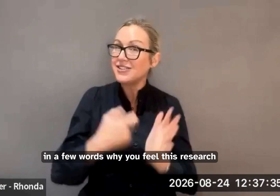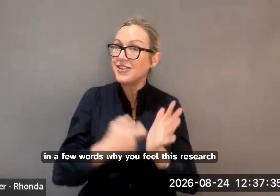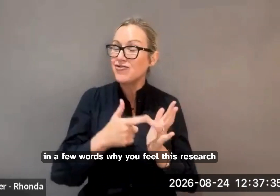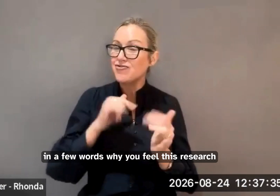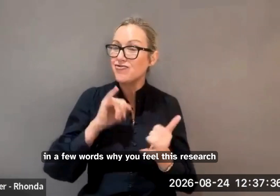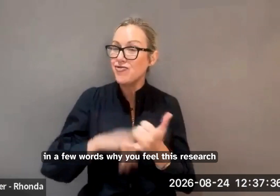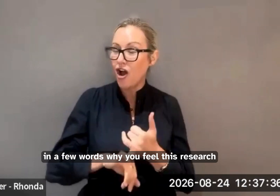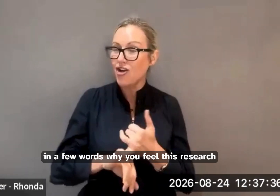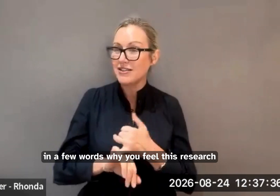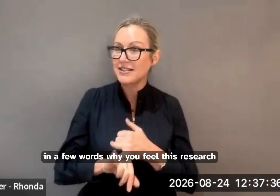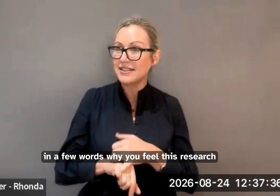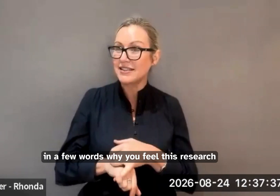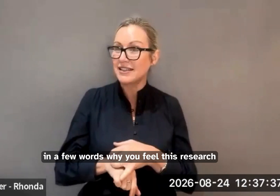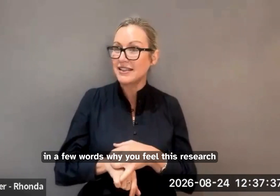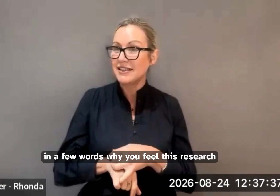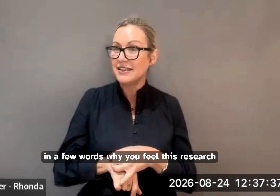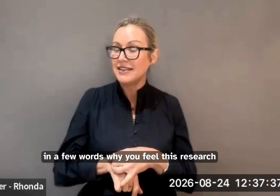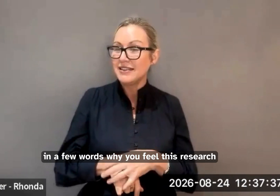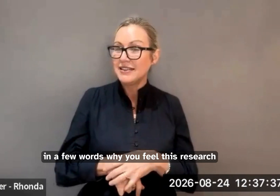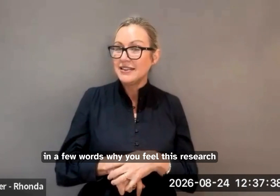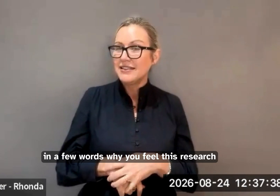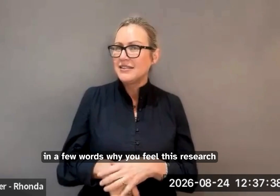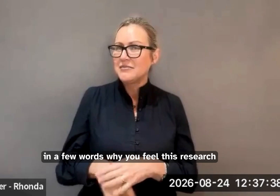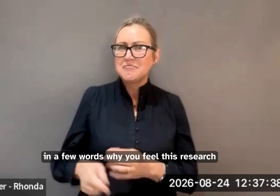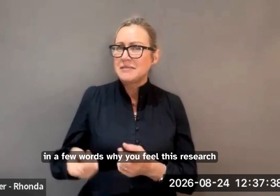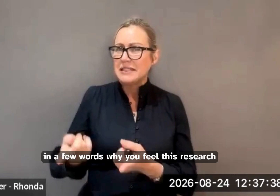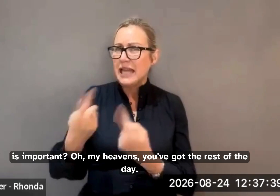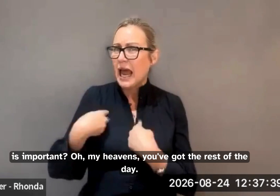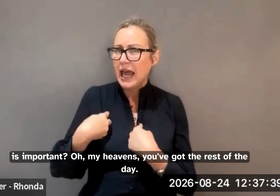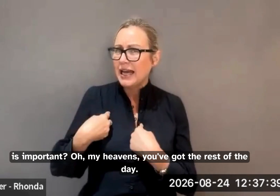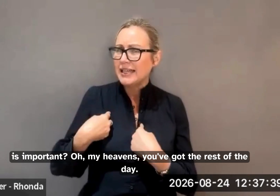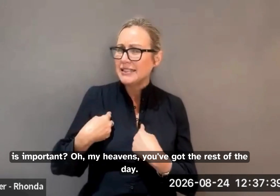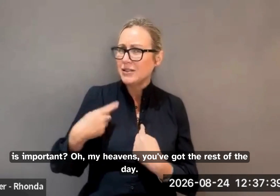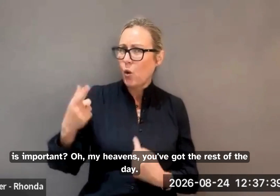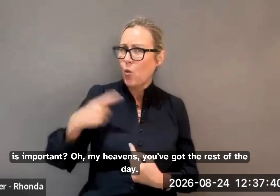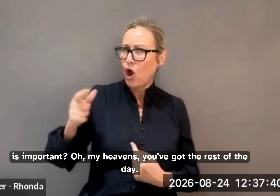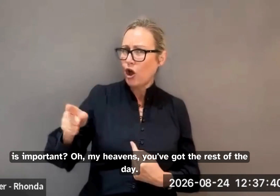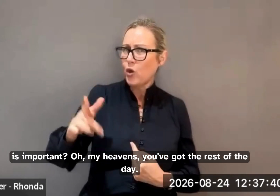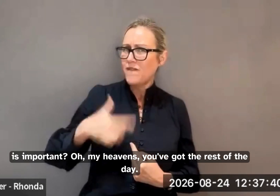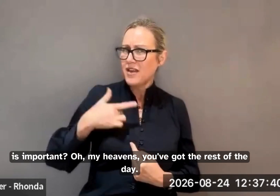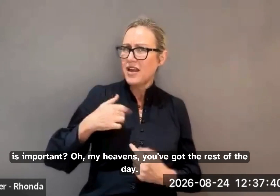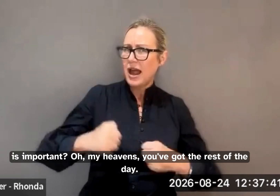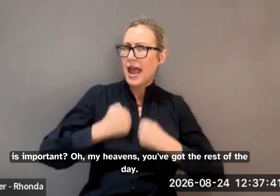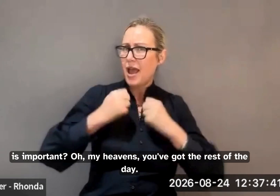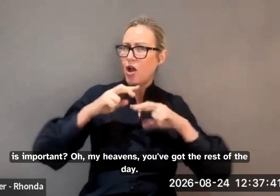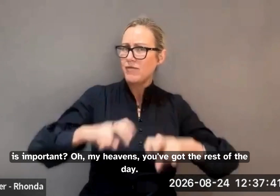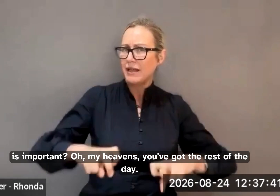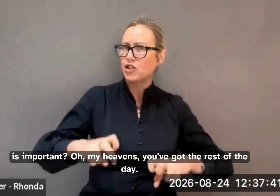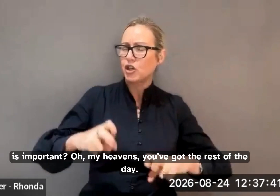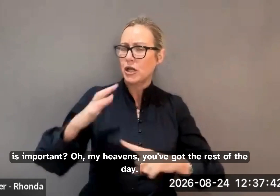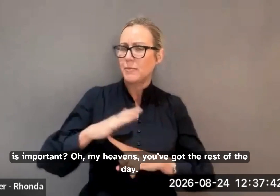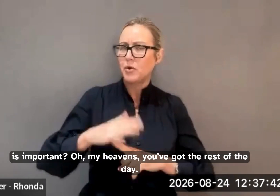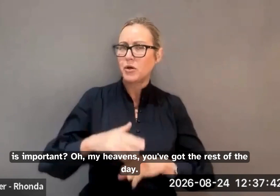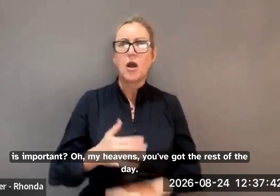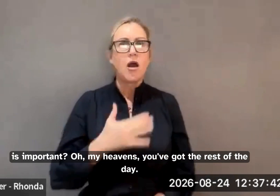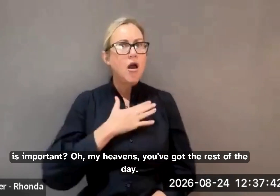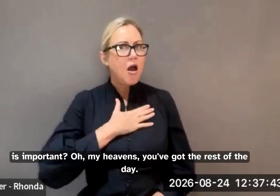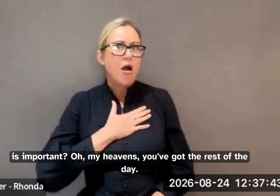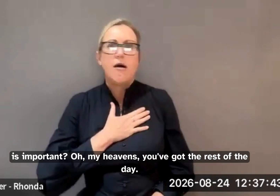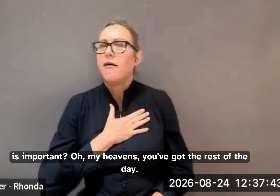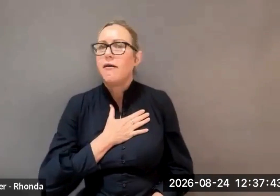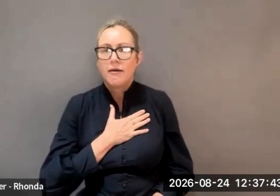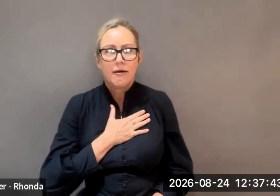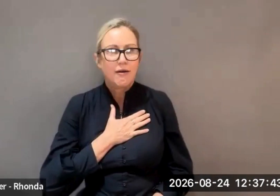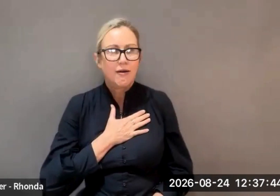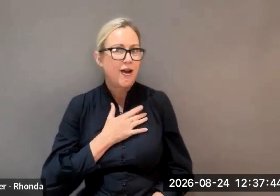just say in a few words why you feel this research is important? Oh, my heavens. You got the